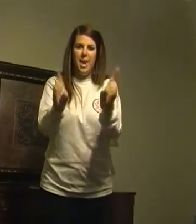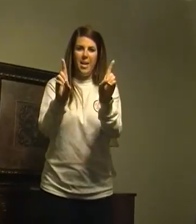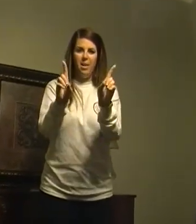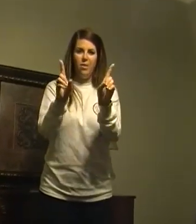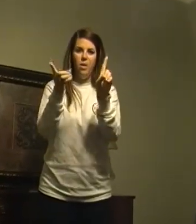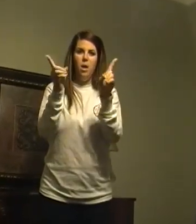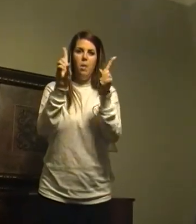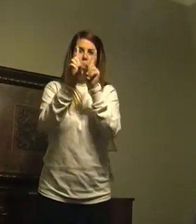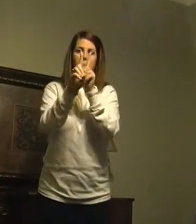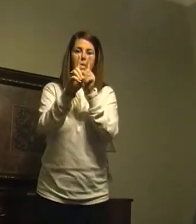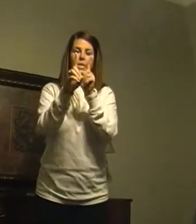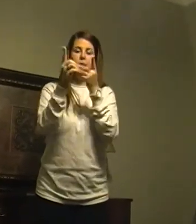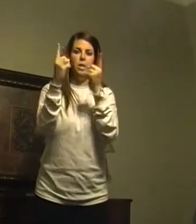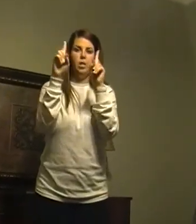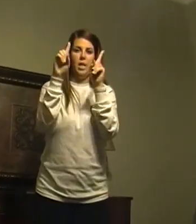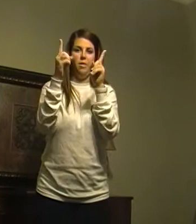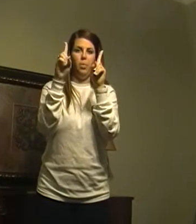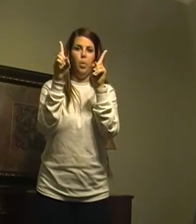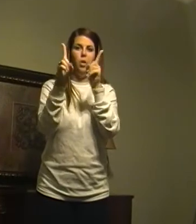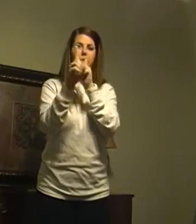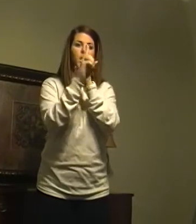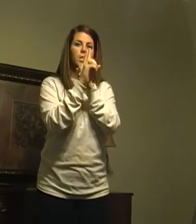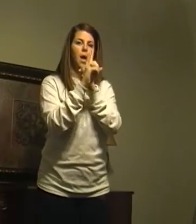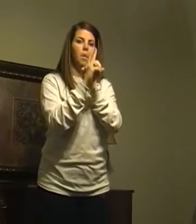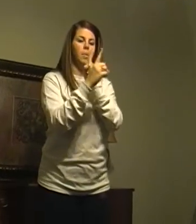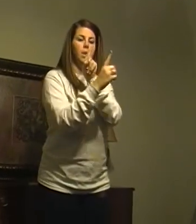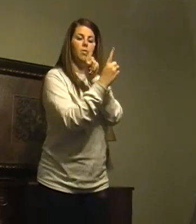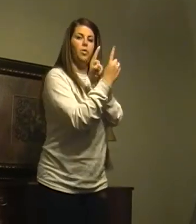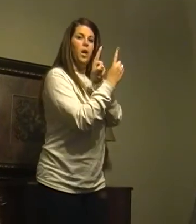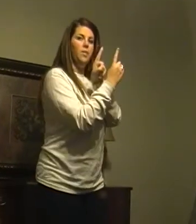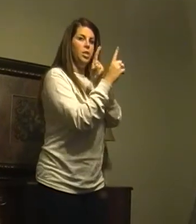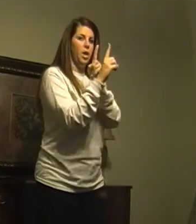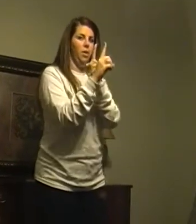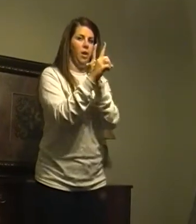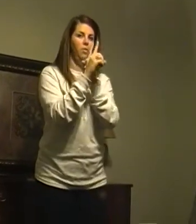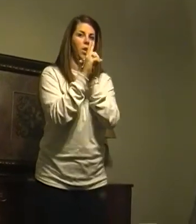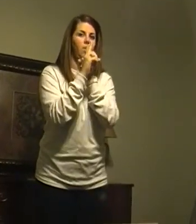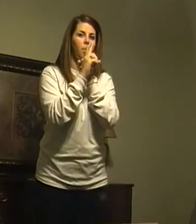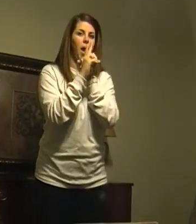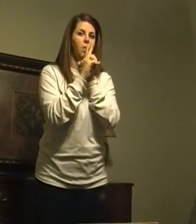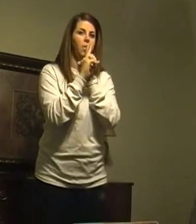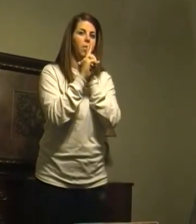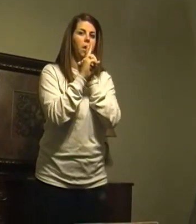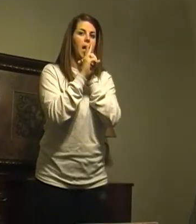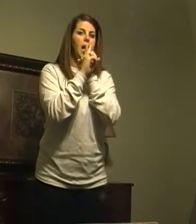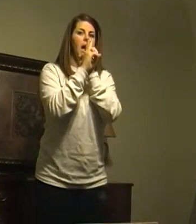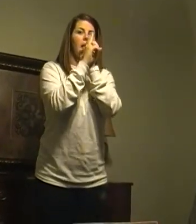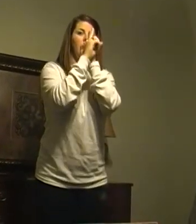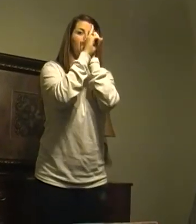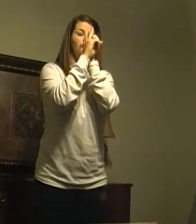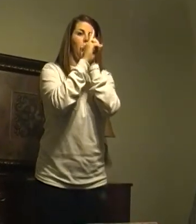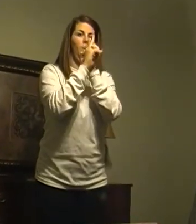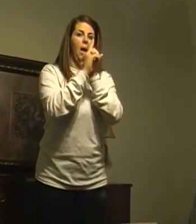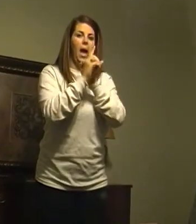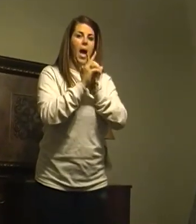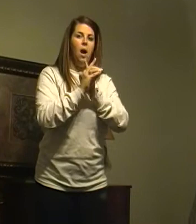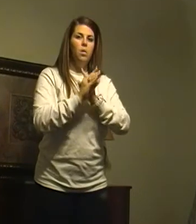kind of, but basically you just have your pointer fingers up in front of each other, in front of your mouth. You go